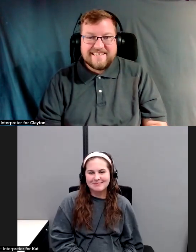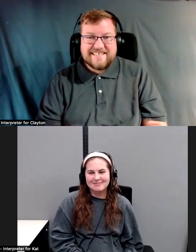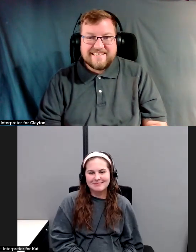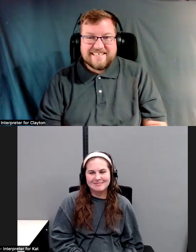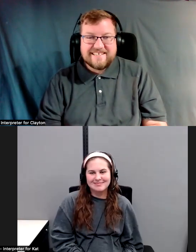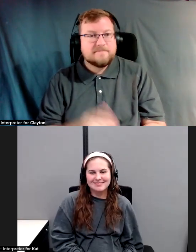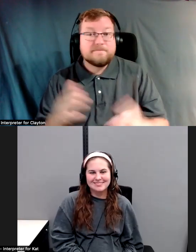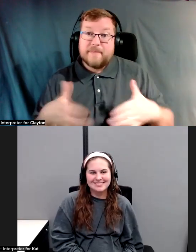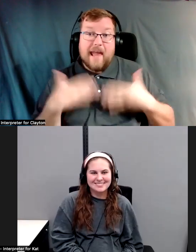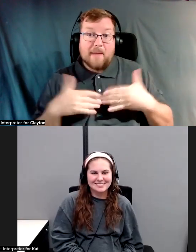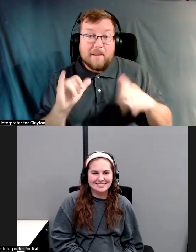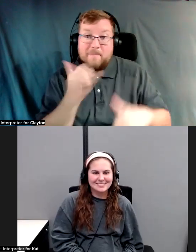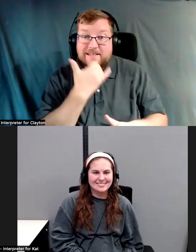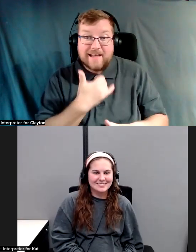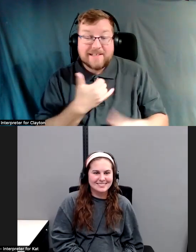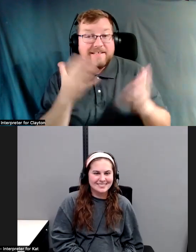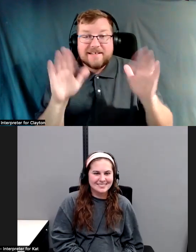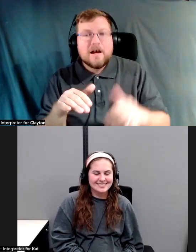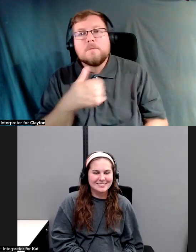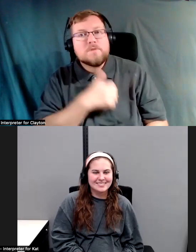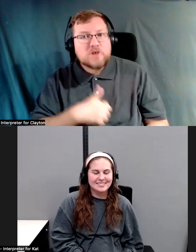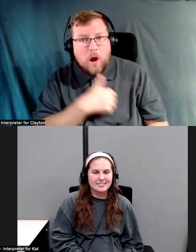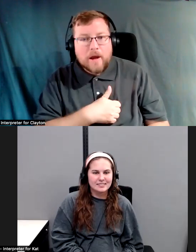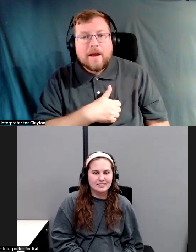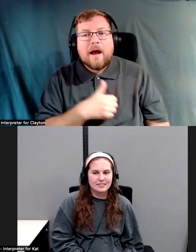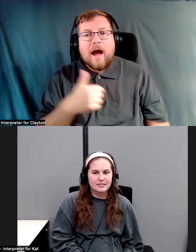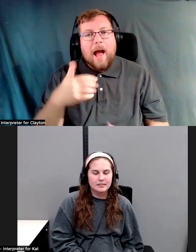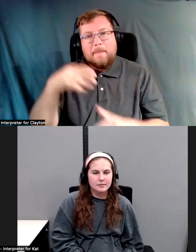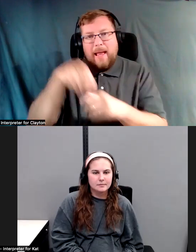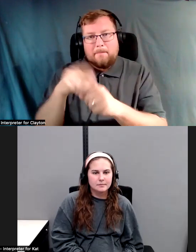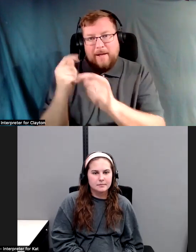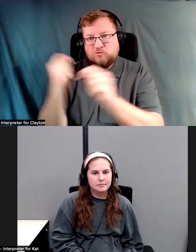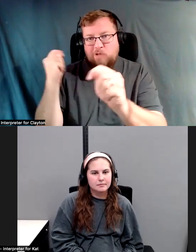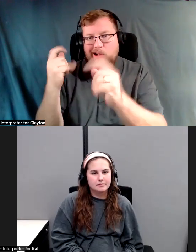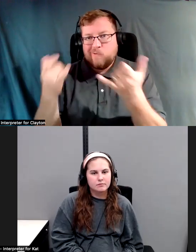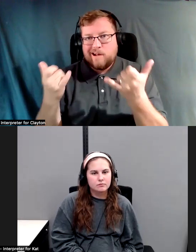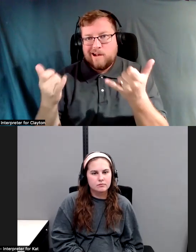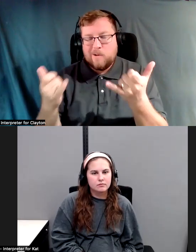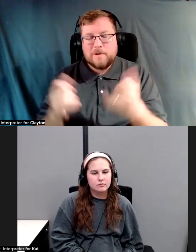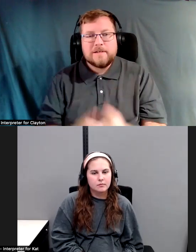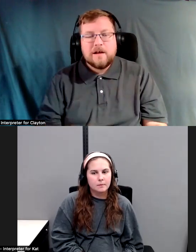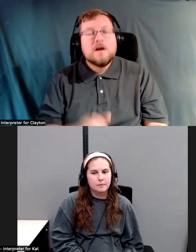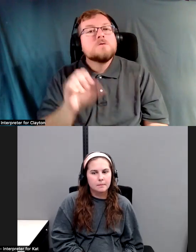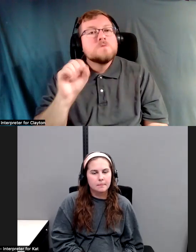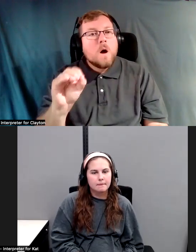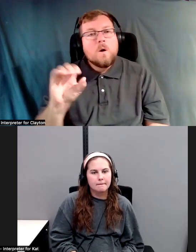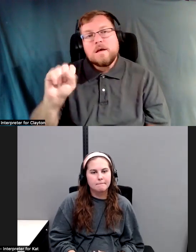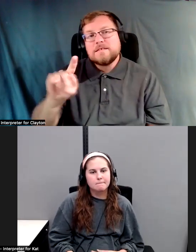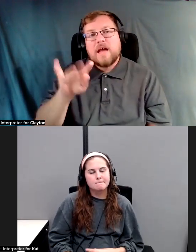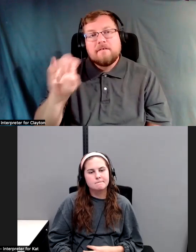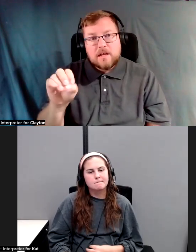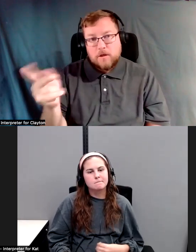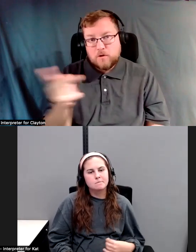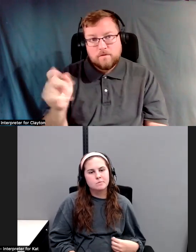Happy mistakes, I guess. Yeah, sorry. I'm in my truck. Yeah, so Stephanie and I had worked together